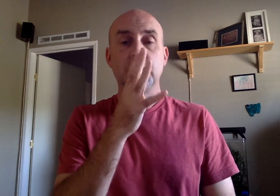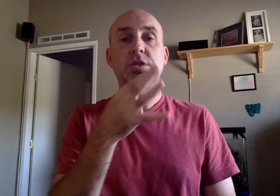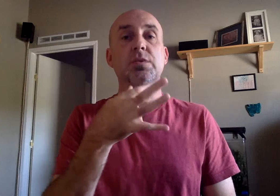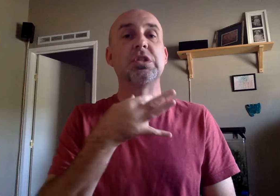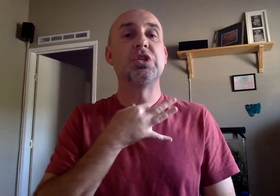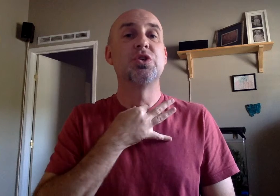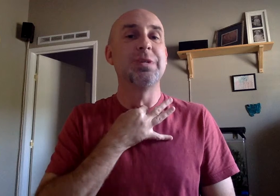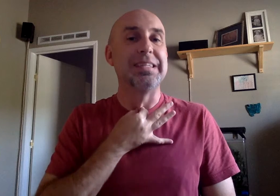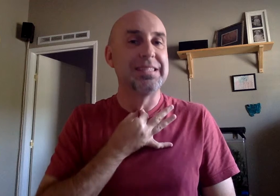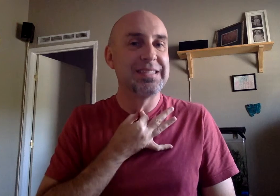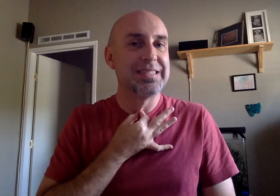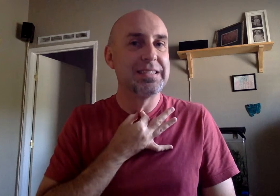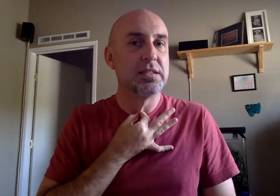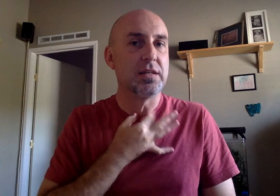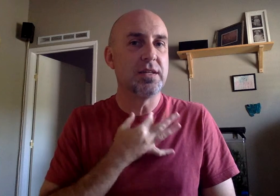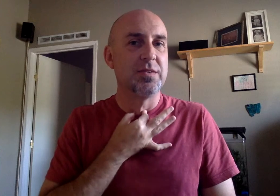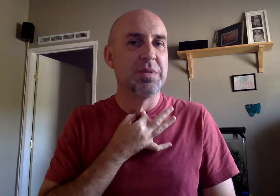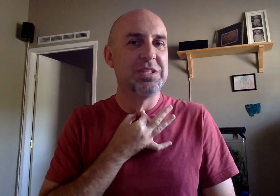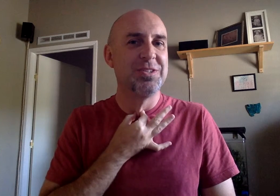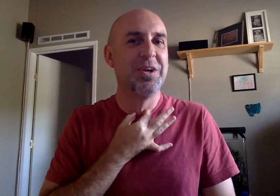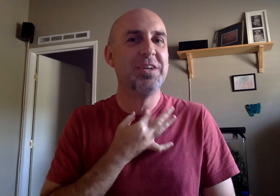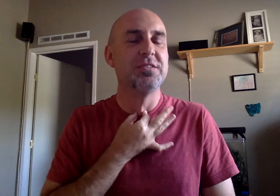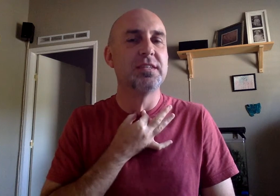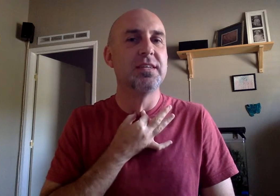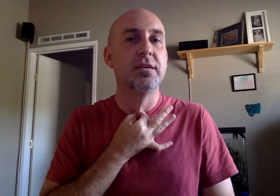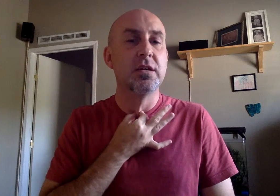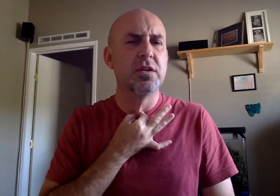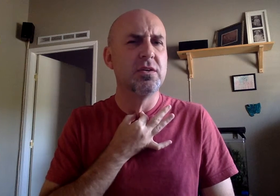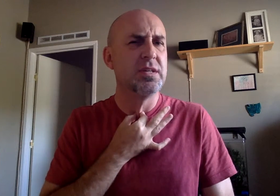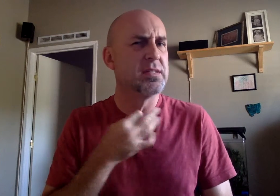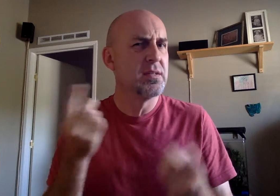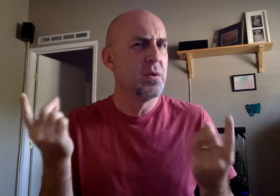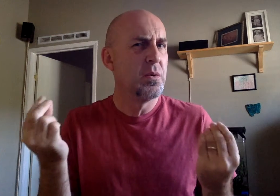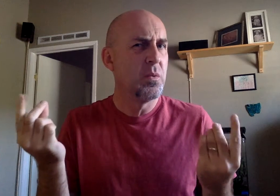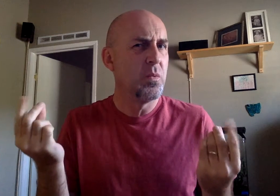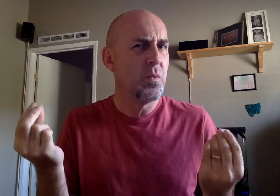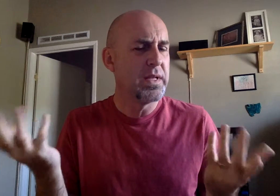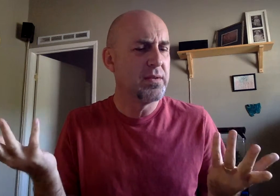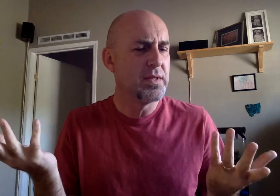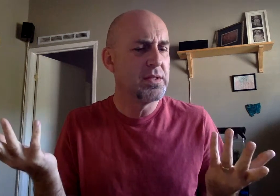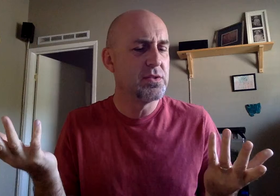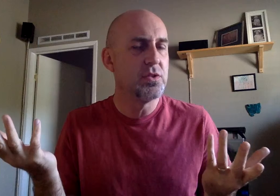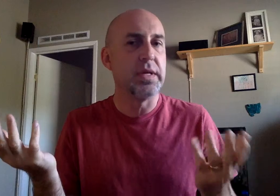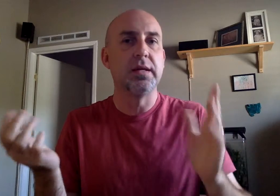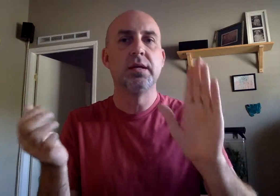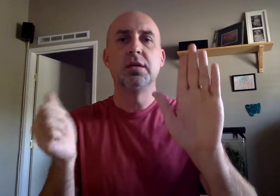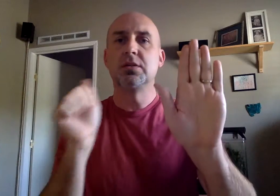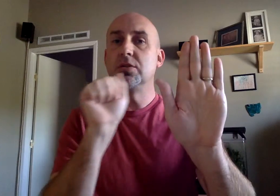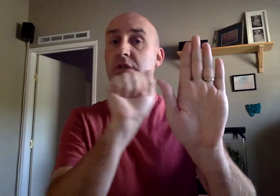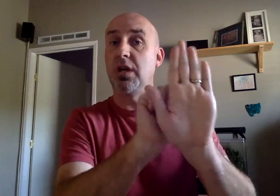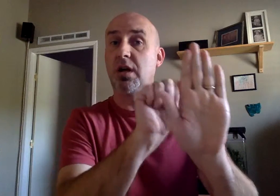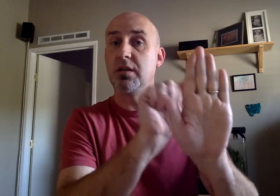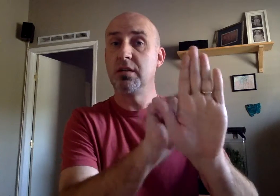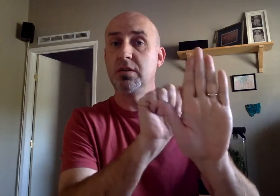she was curious. You actually have to pinch your skin. Curious what he's doing. So she knocked on the